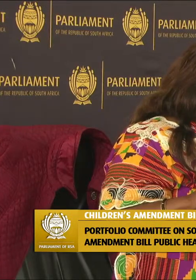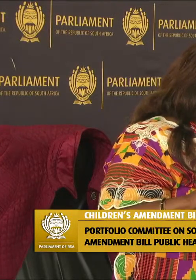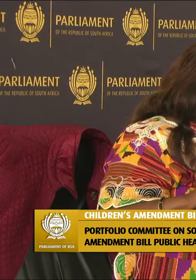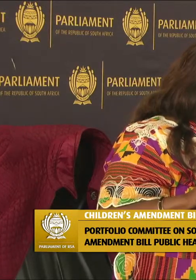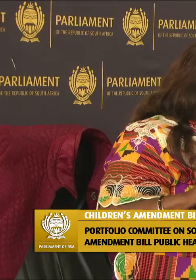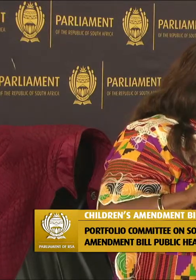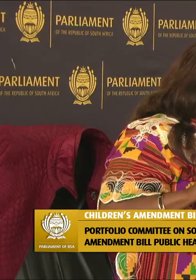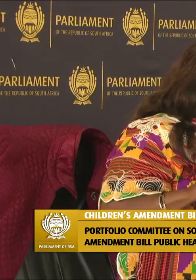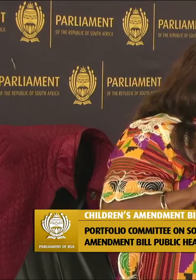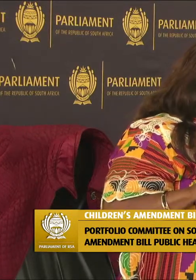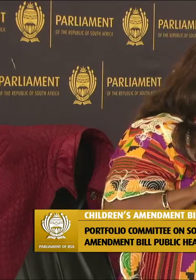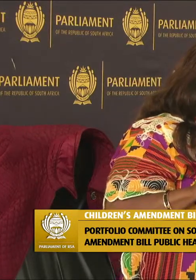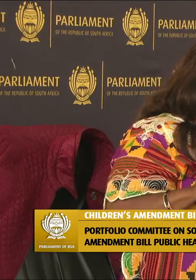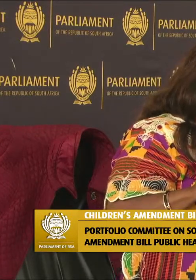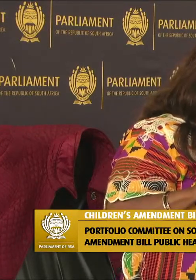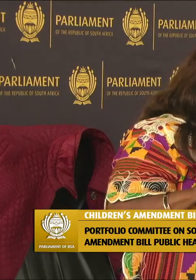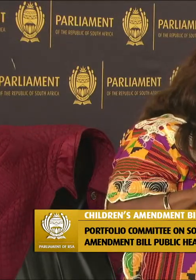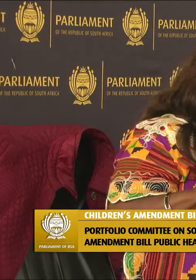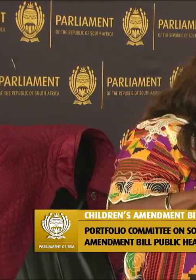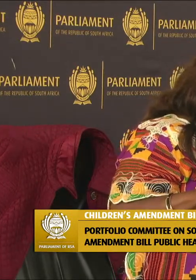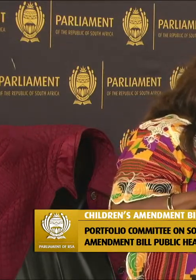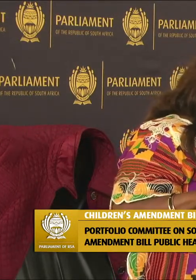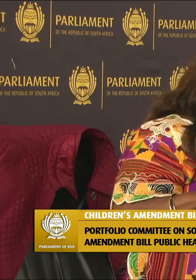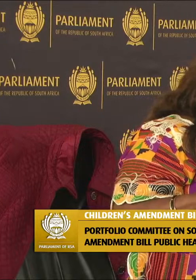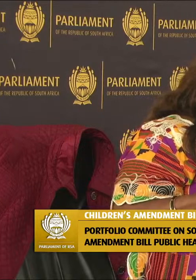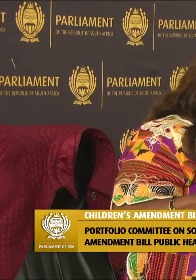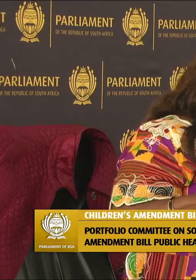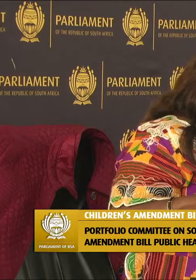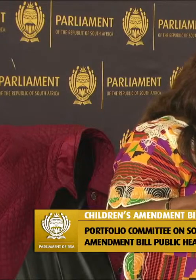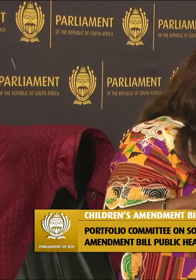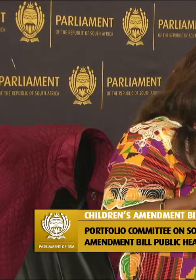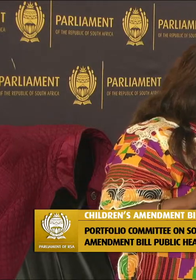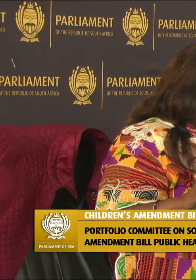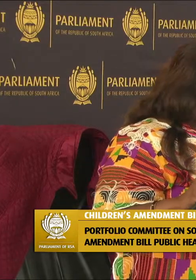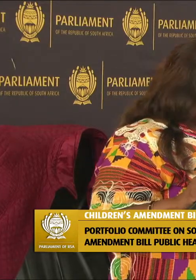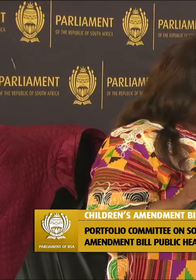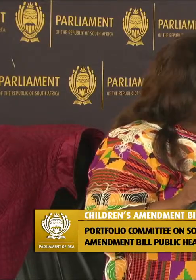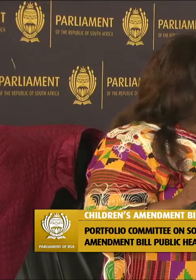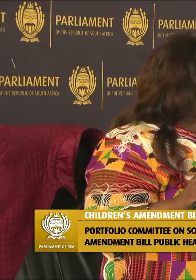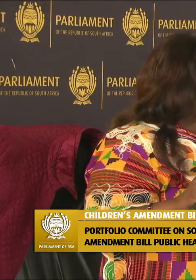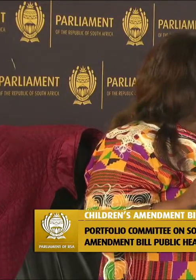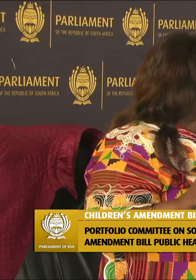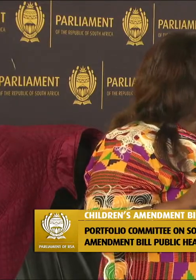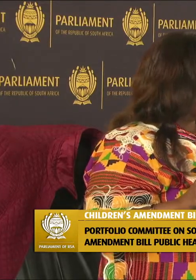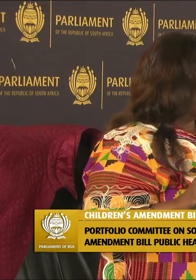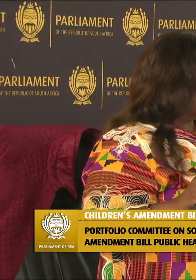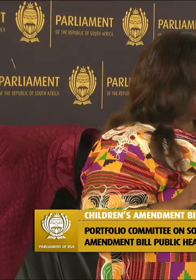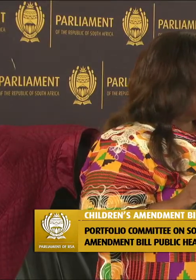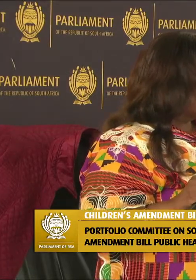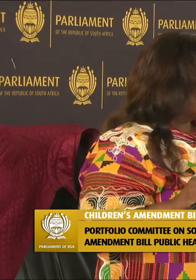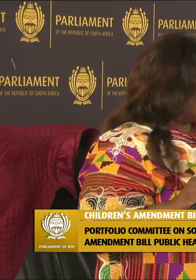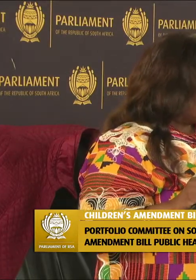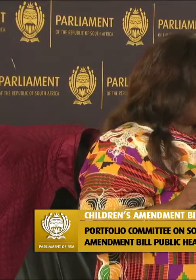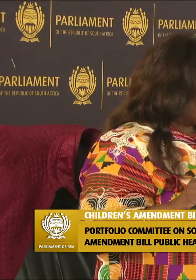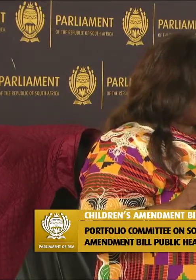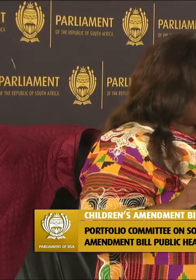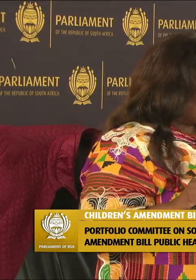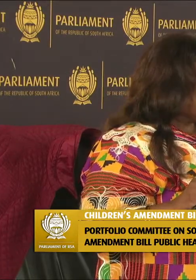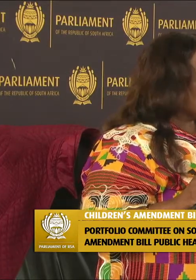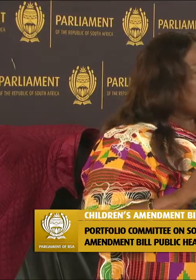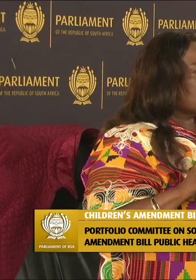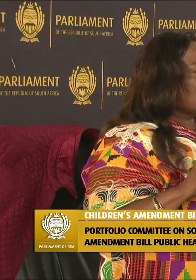them as fathers to have a responsibility to raise their children. So that's why I think it is important for